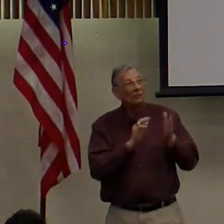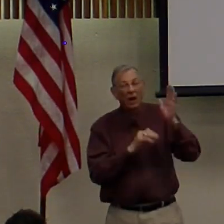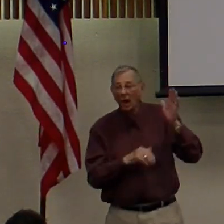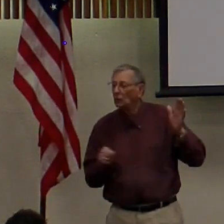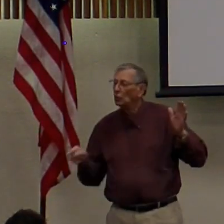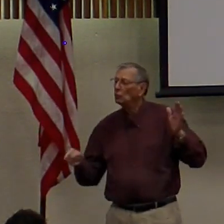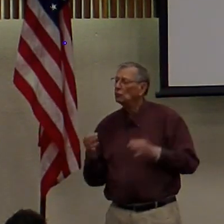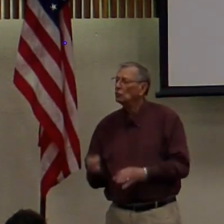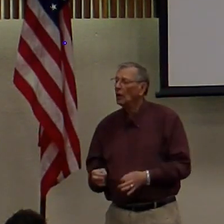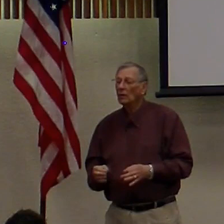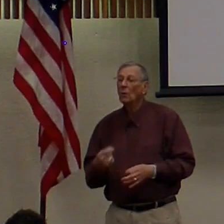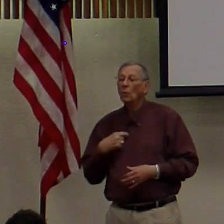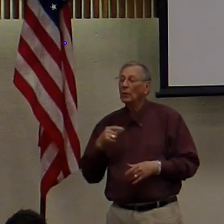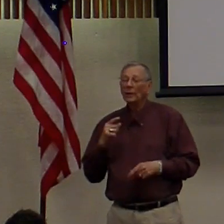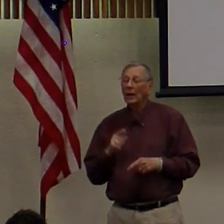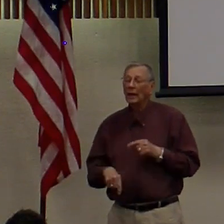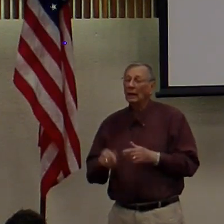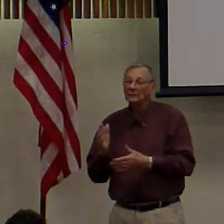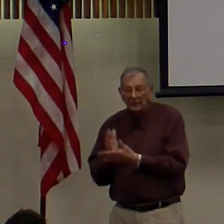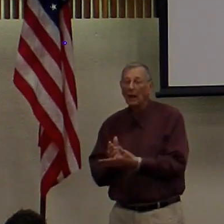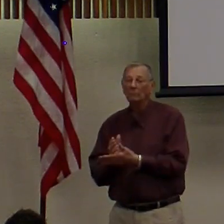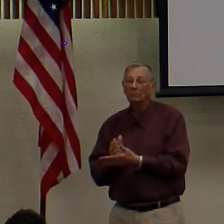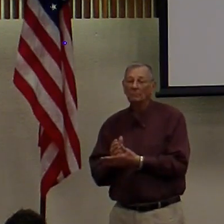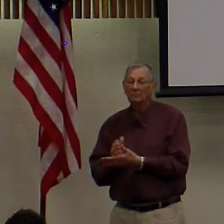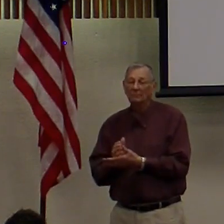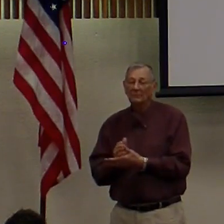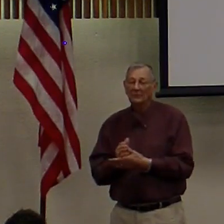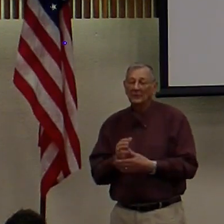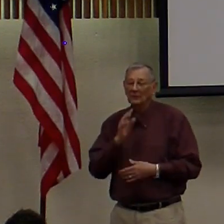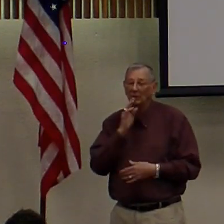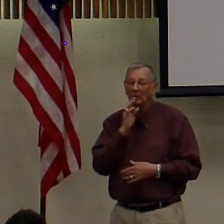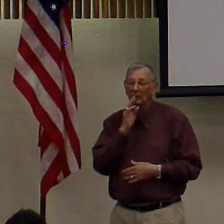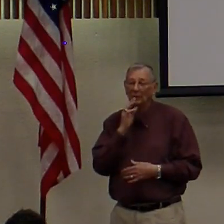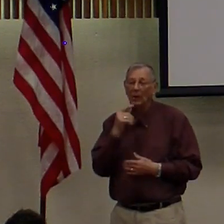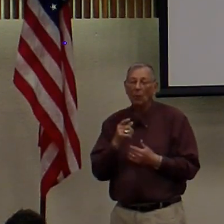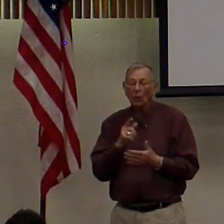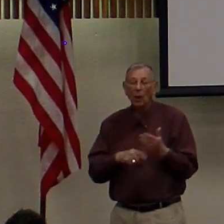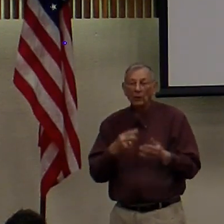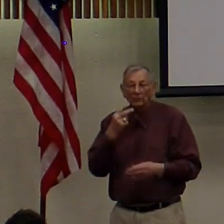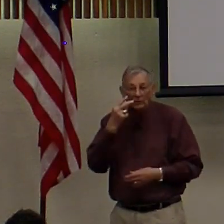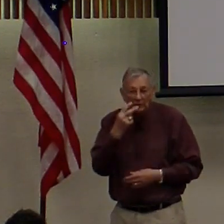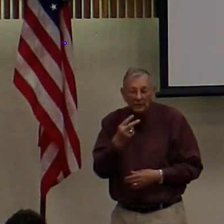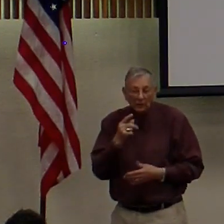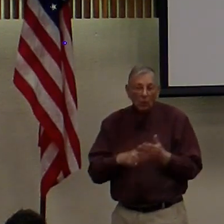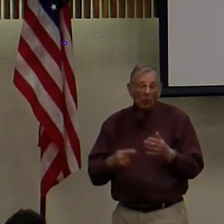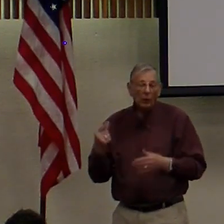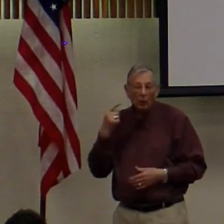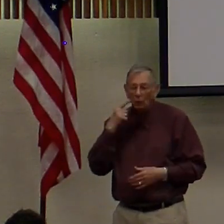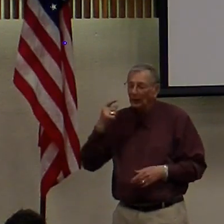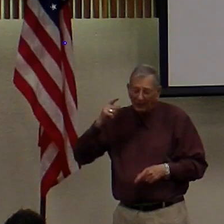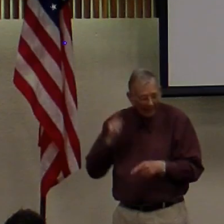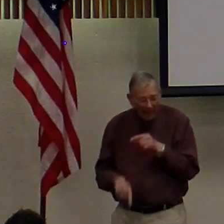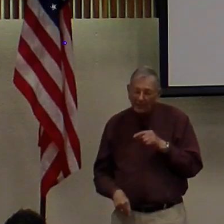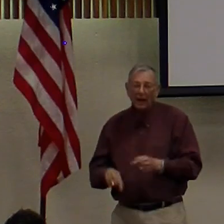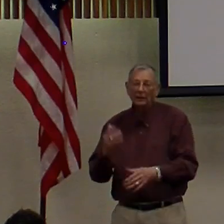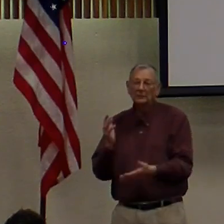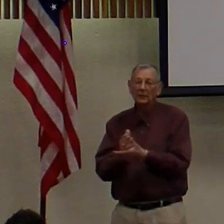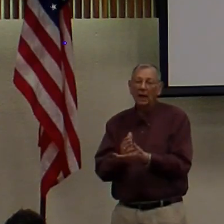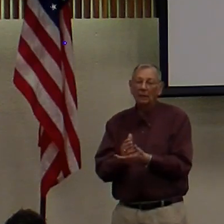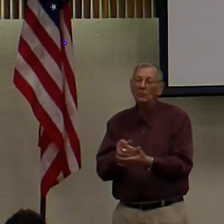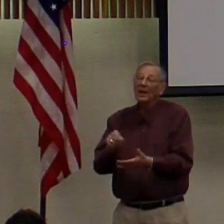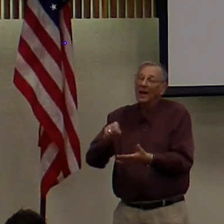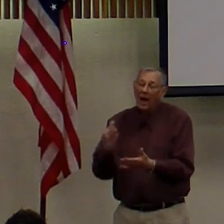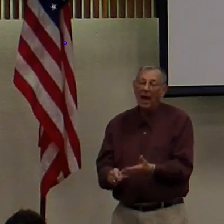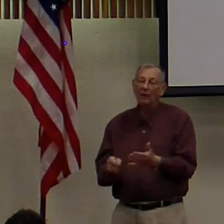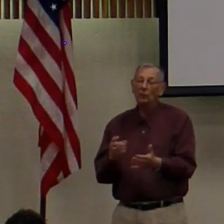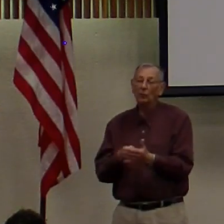be the judge. But we cannot stop speaking about the things that we have seen and heard. We can't stop. We have